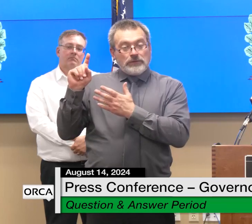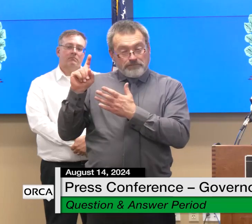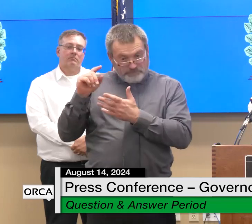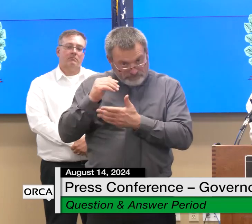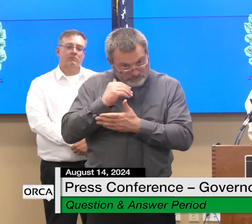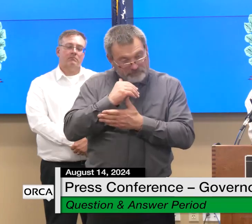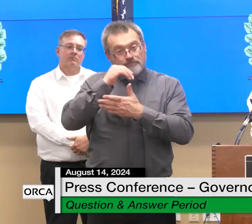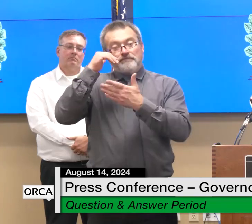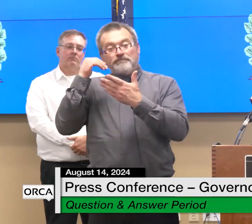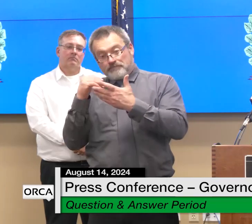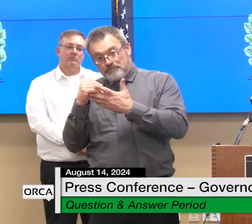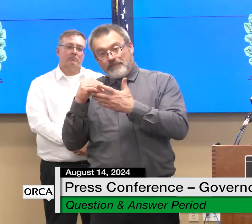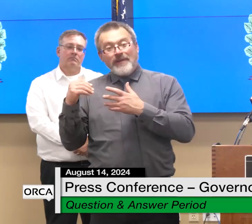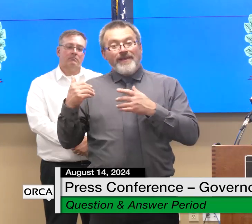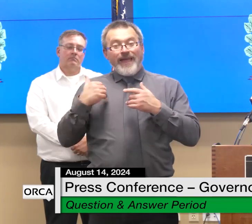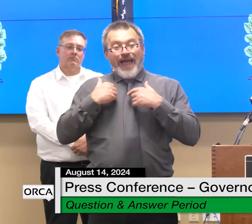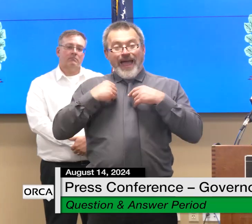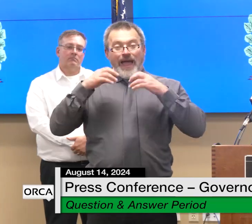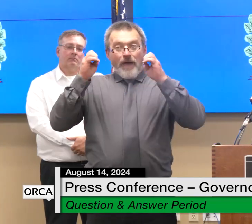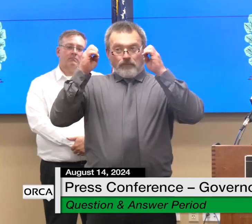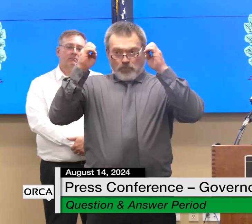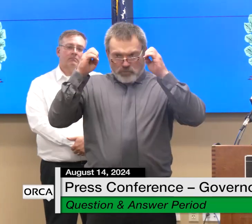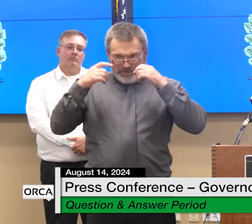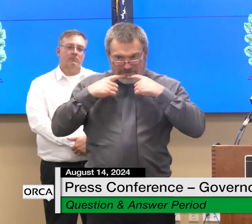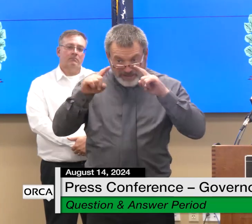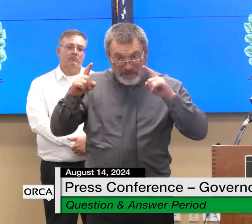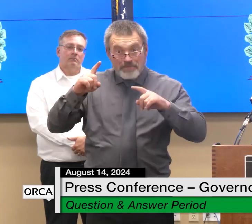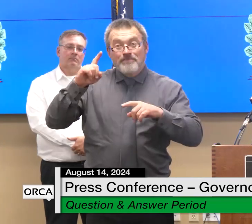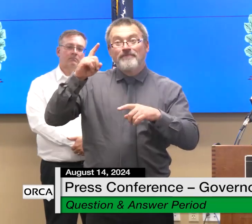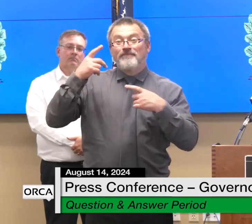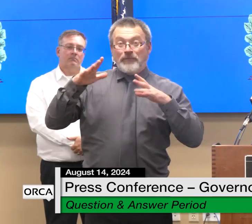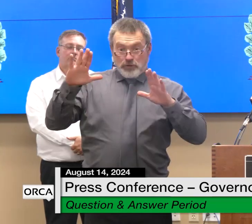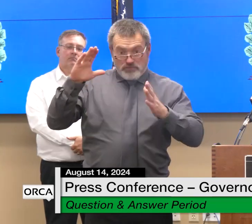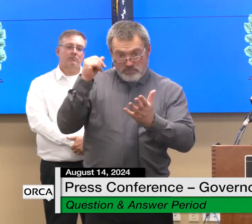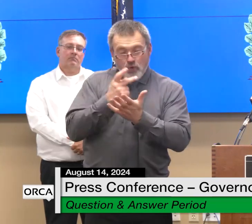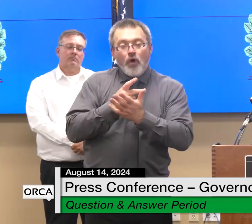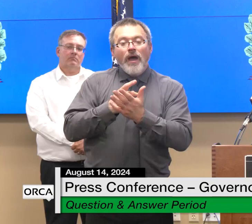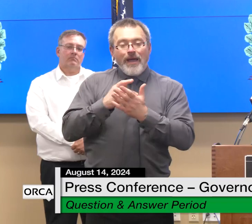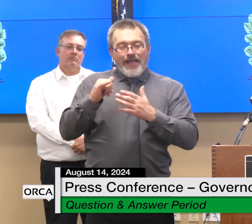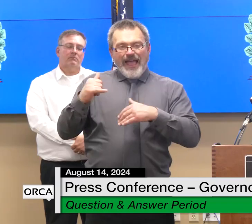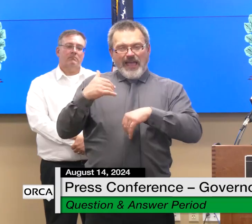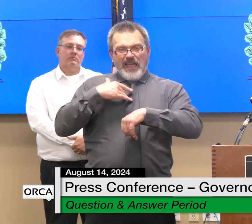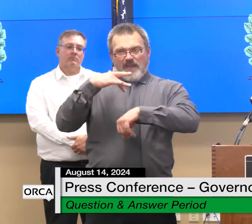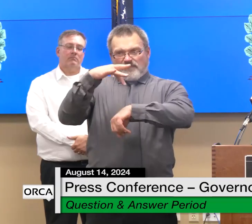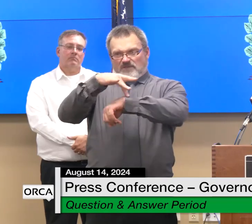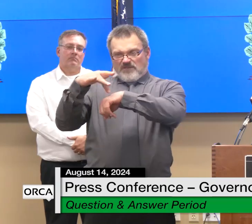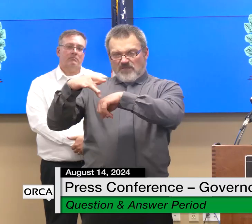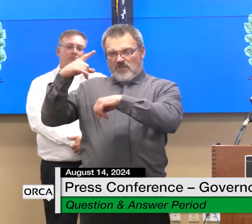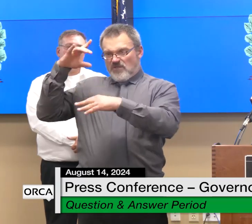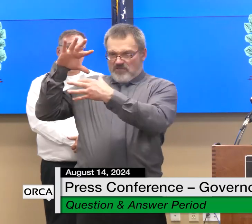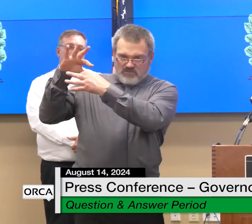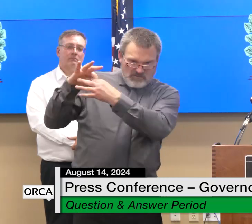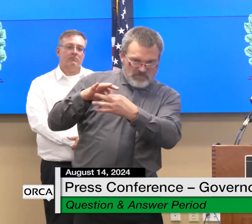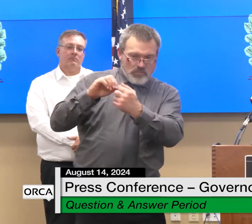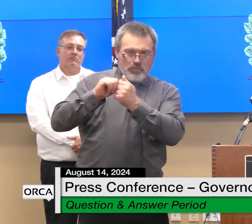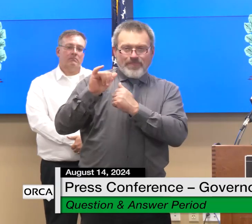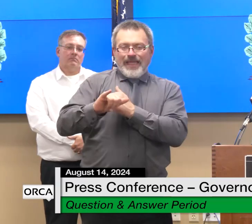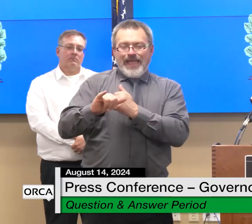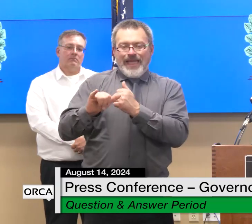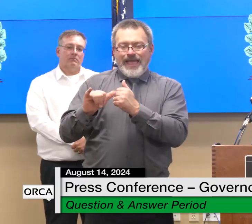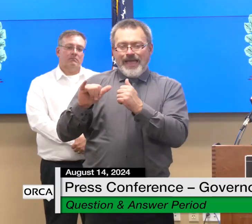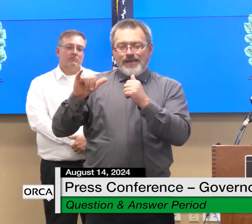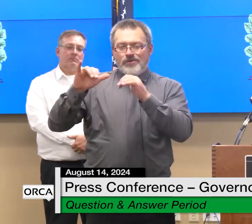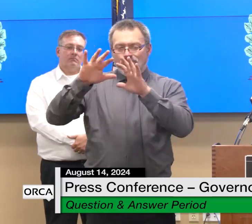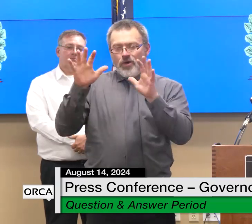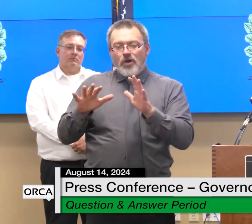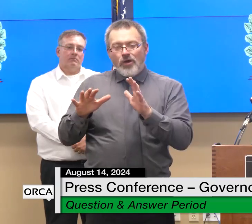access resources that help respond to the event. So out of state, urban search and rescue teams, swift water teams,